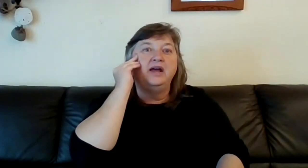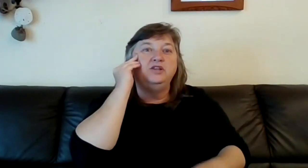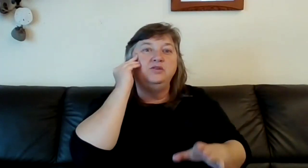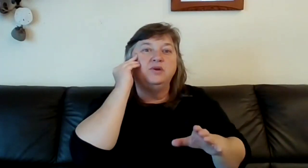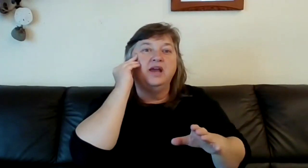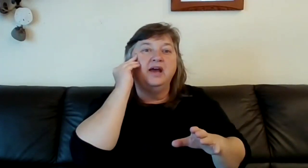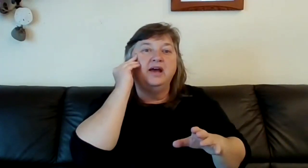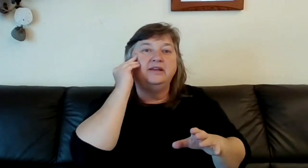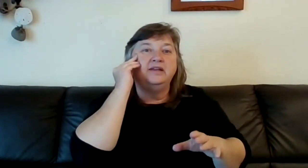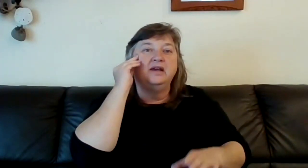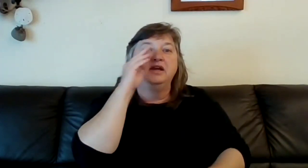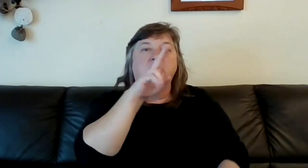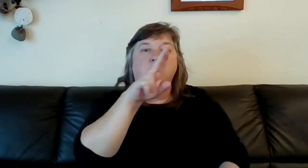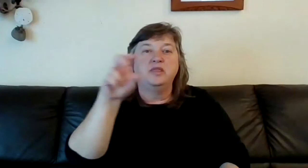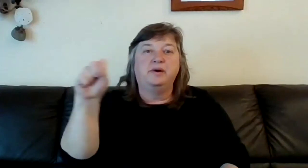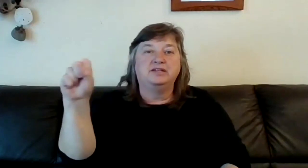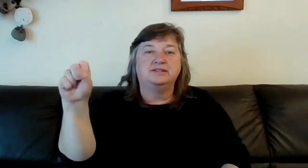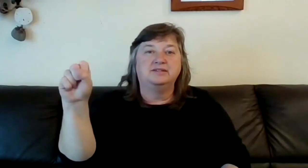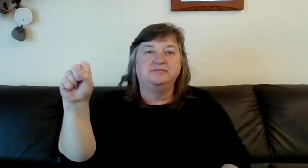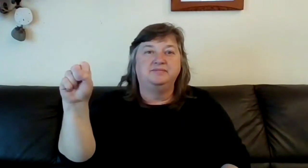and you can go on the bus.